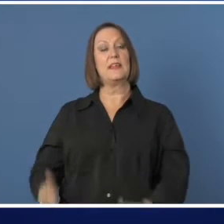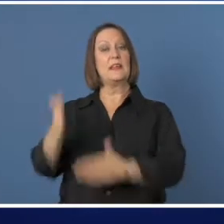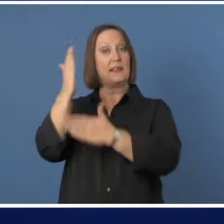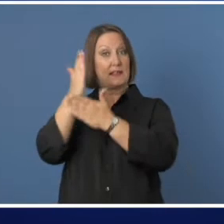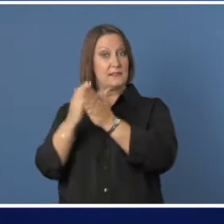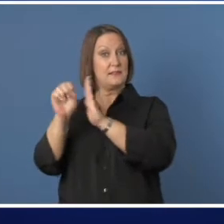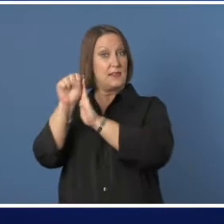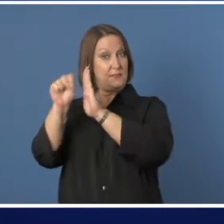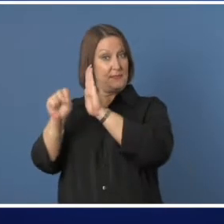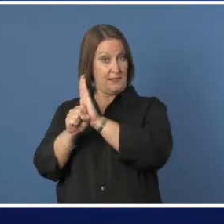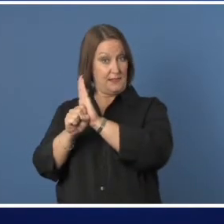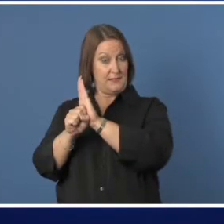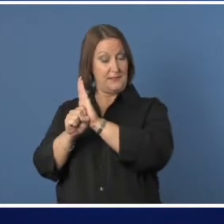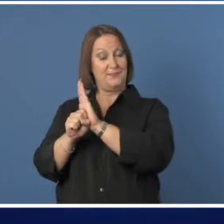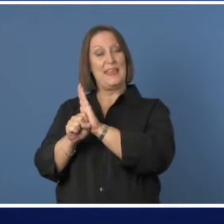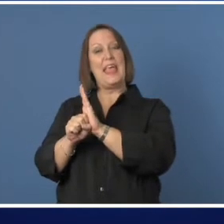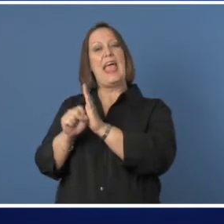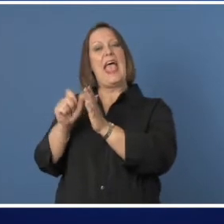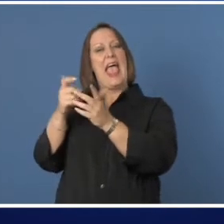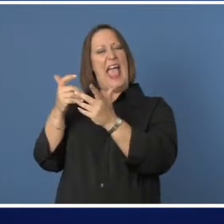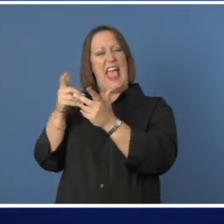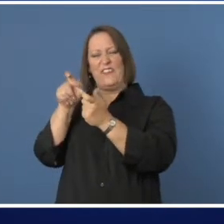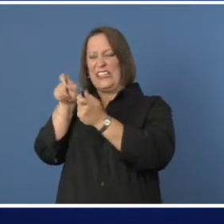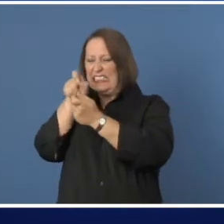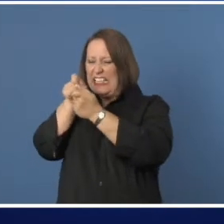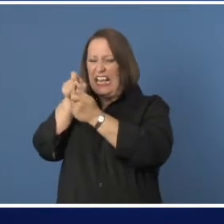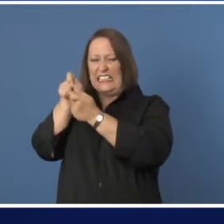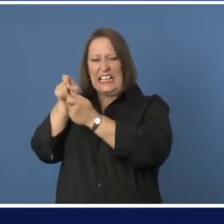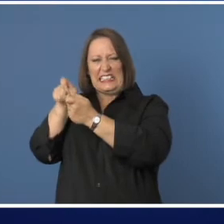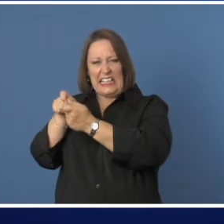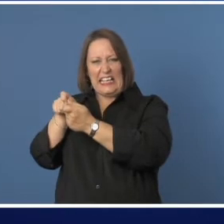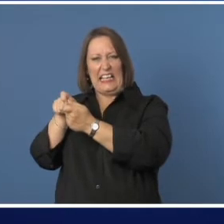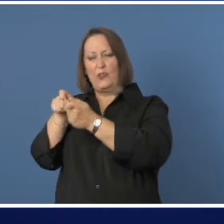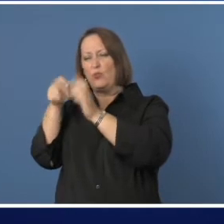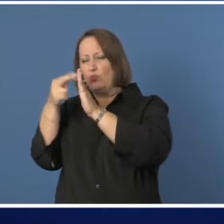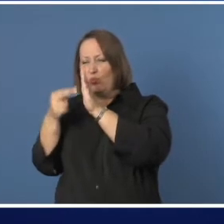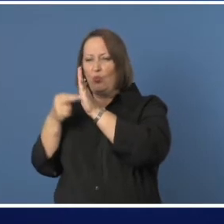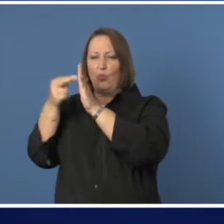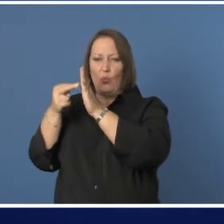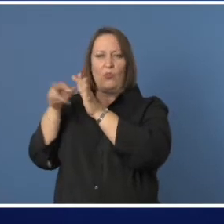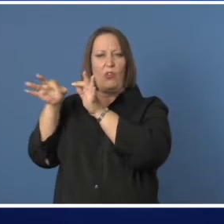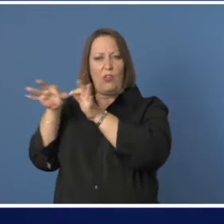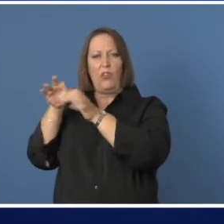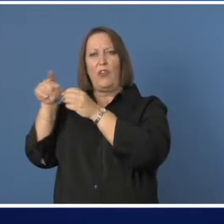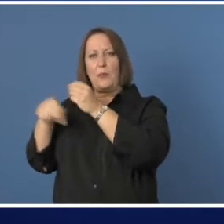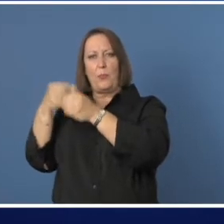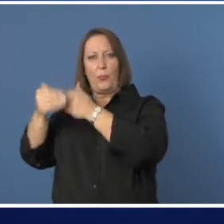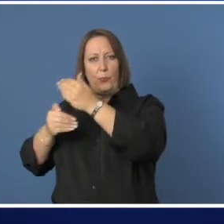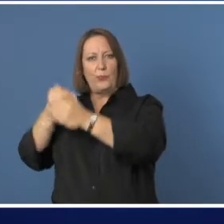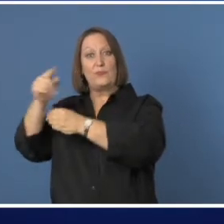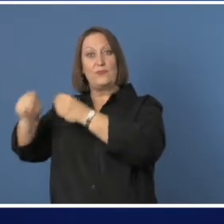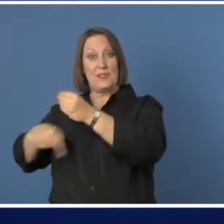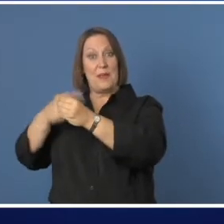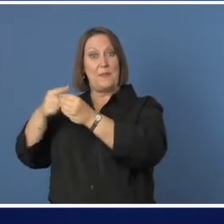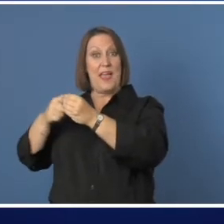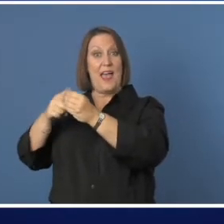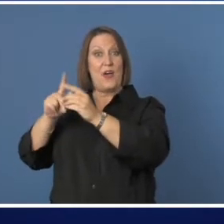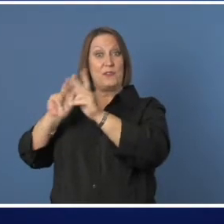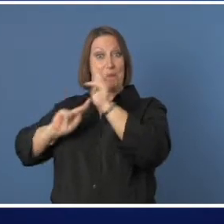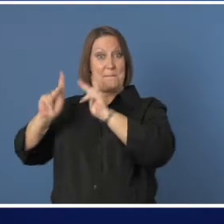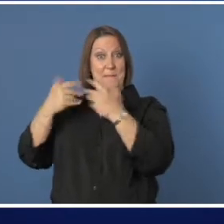Historically, some states have codified extensive procedural provisions related